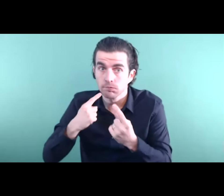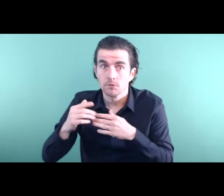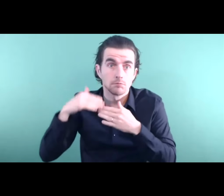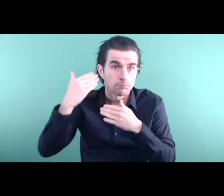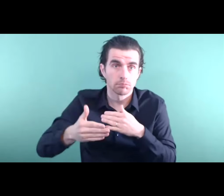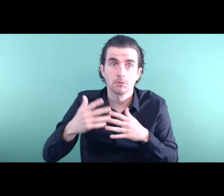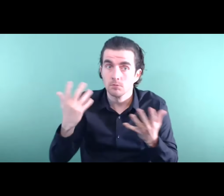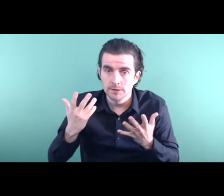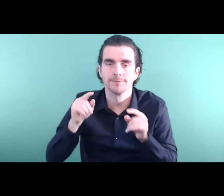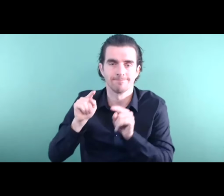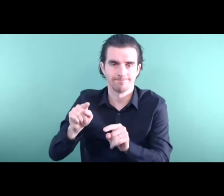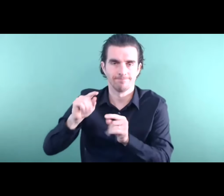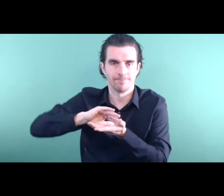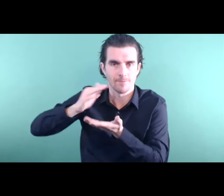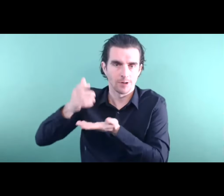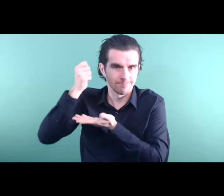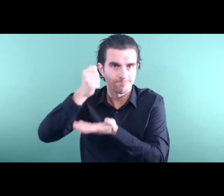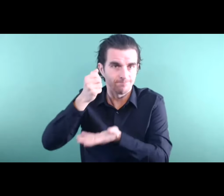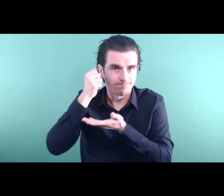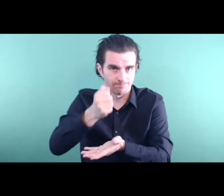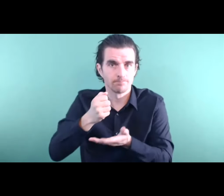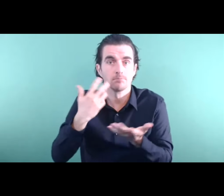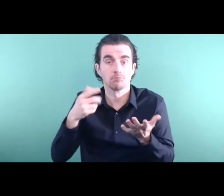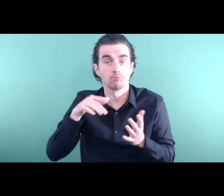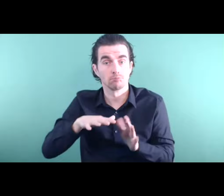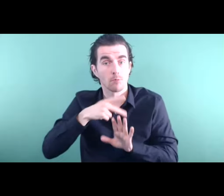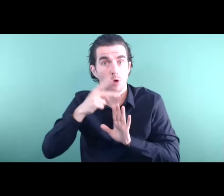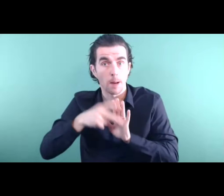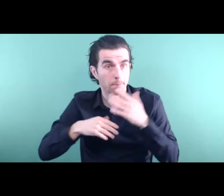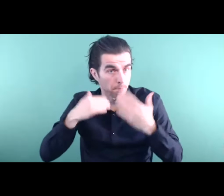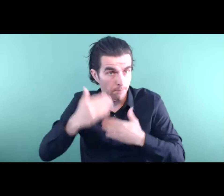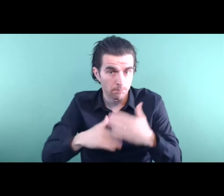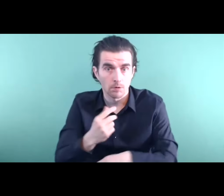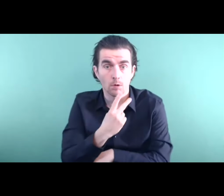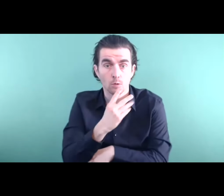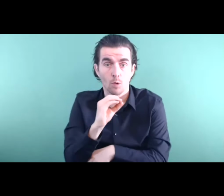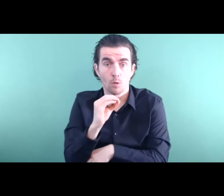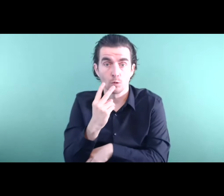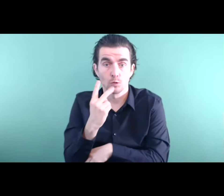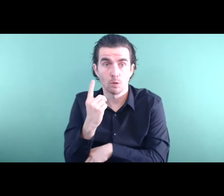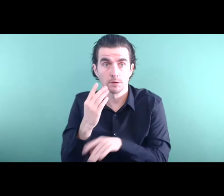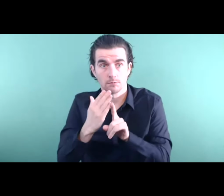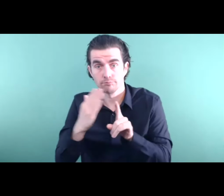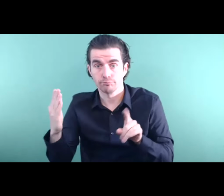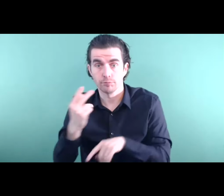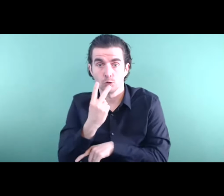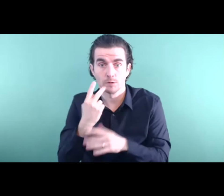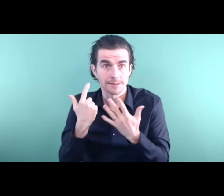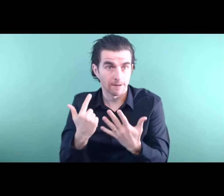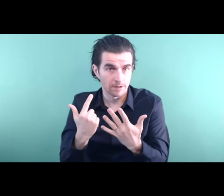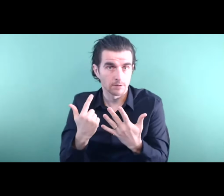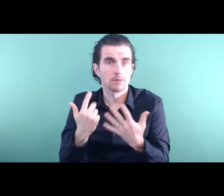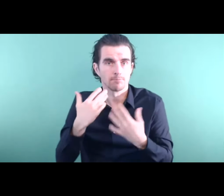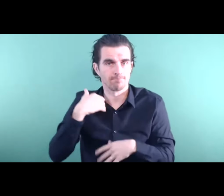volume of funds, not only the multi-annual financial framework, but also EU new generation of funds.